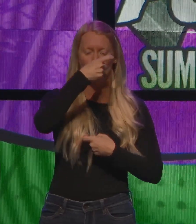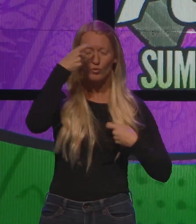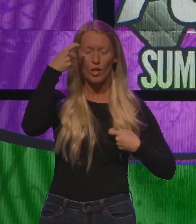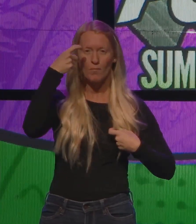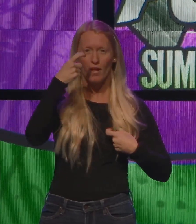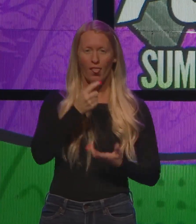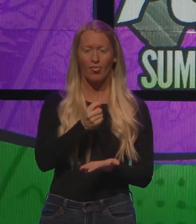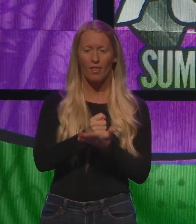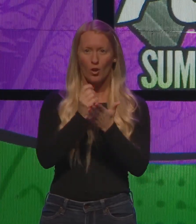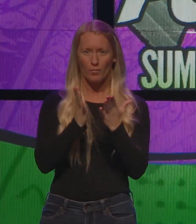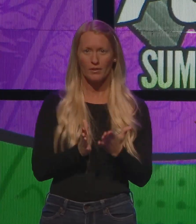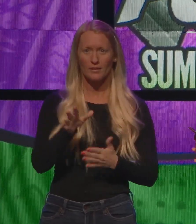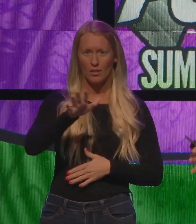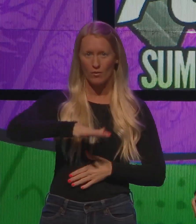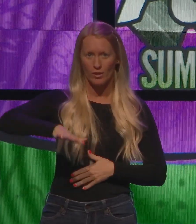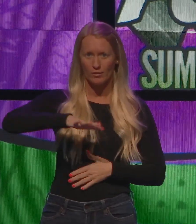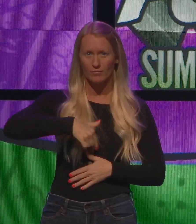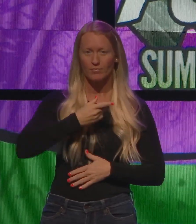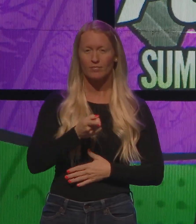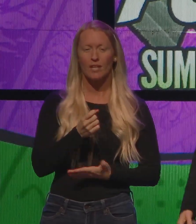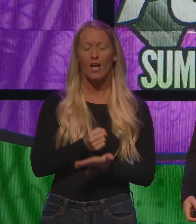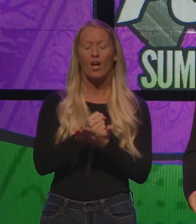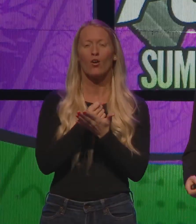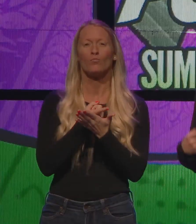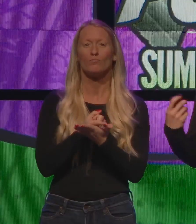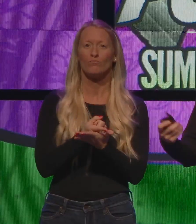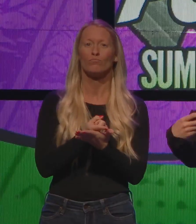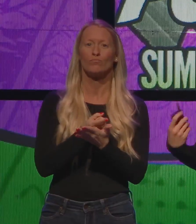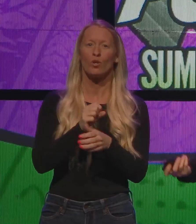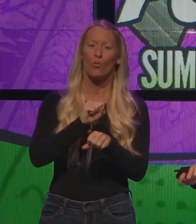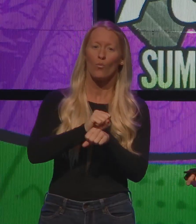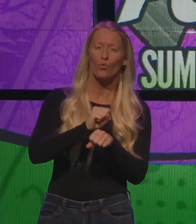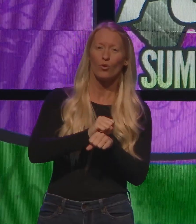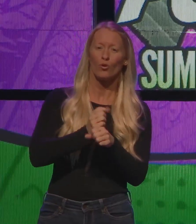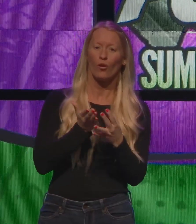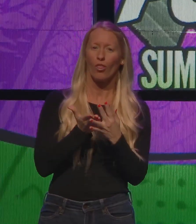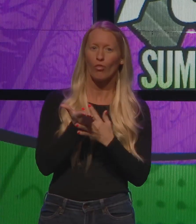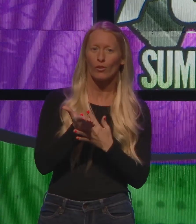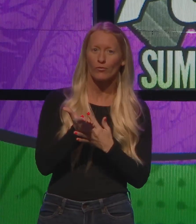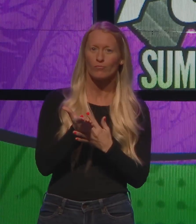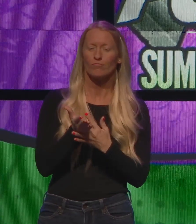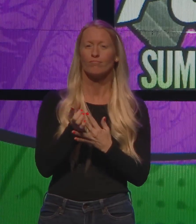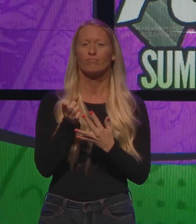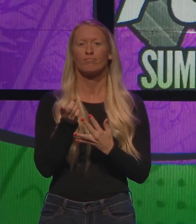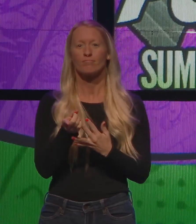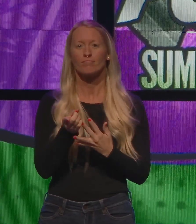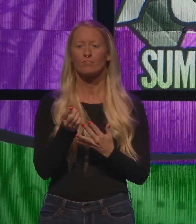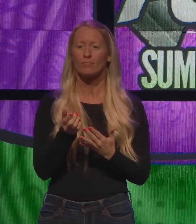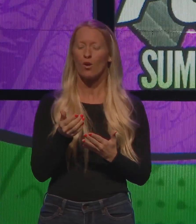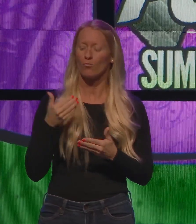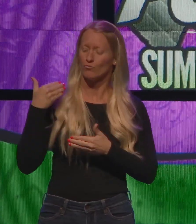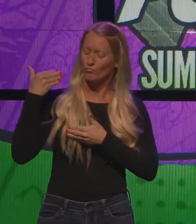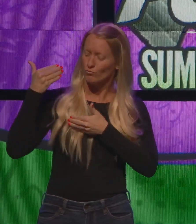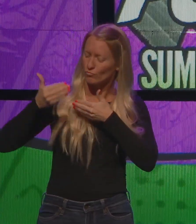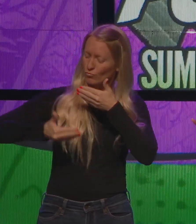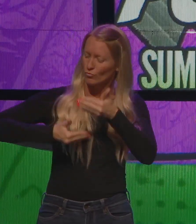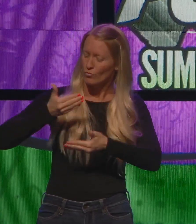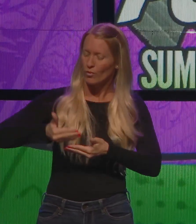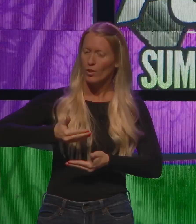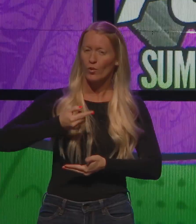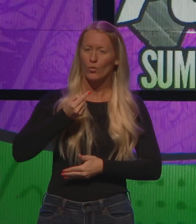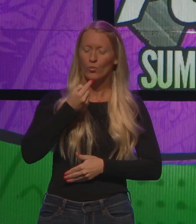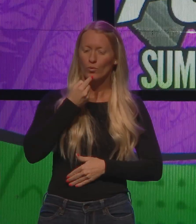to just to help work through some of that stuff. Yeah, we're handed that, right? We're handed that. We're told from a very,